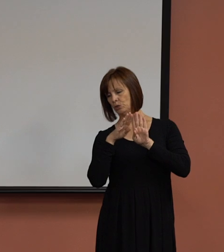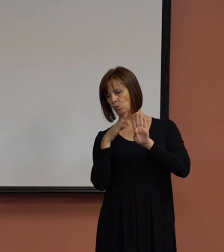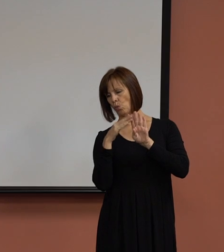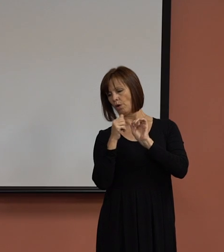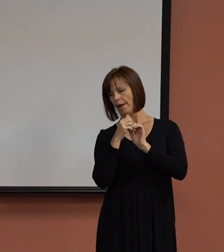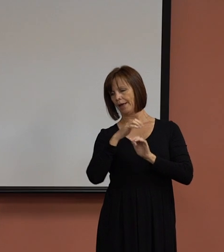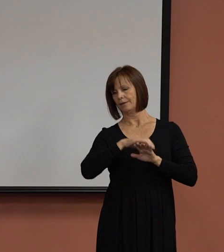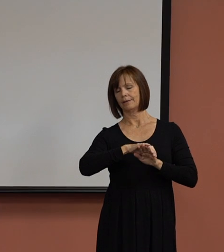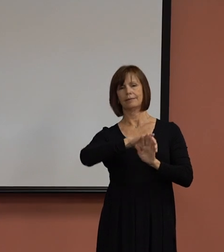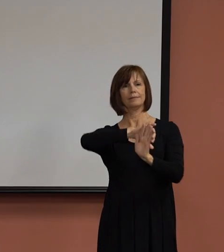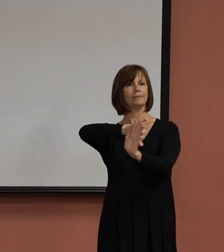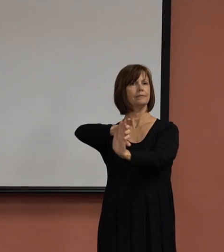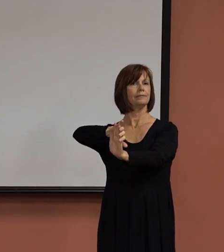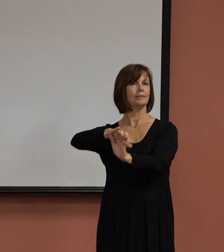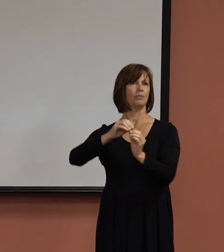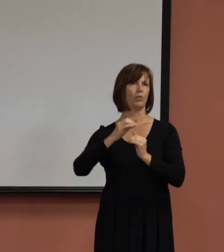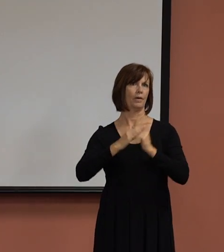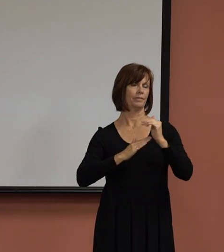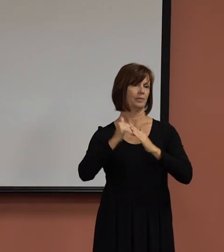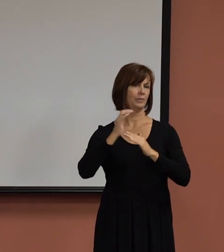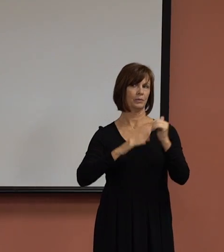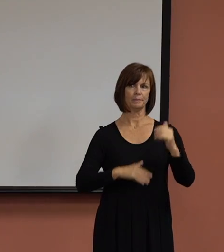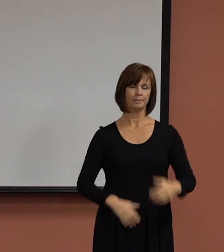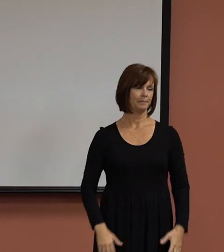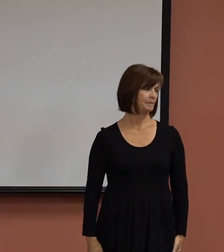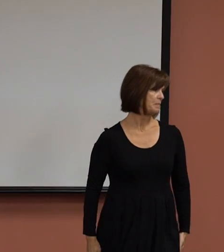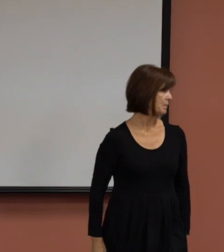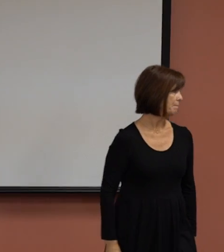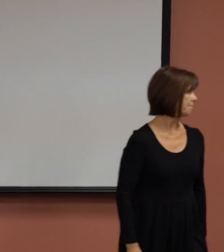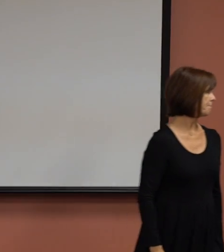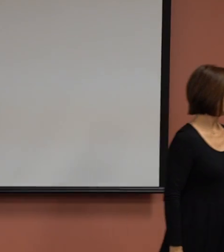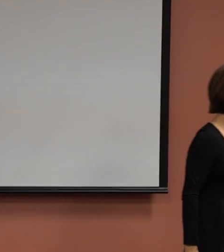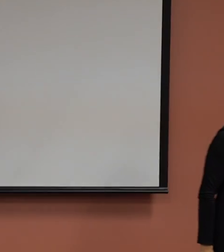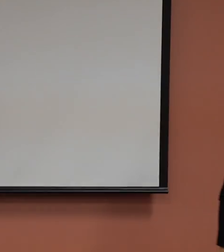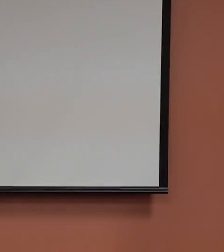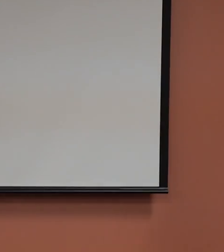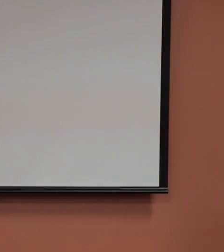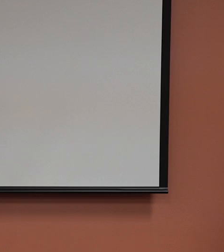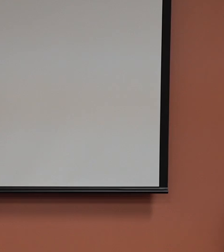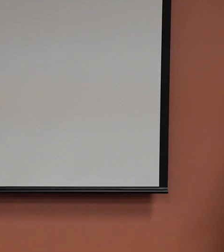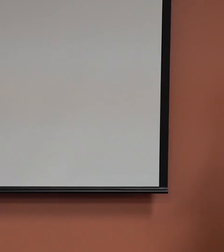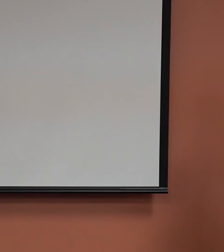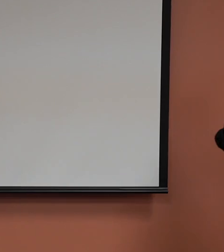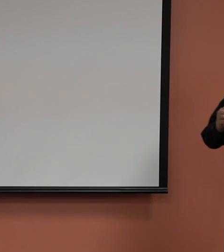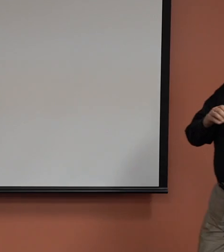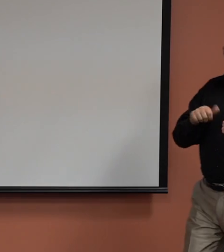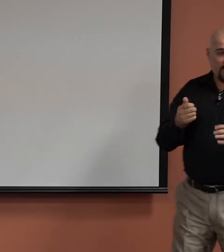comfortable. Thank you. Any other comments?